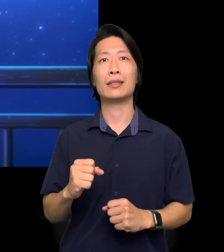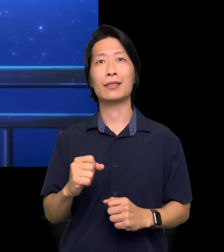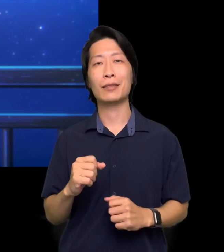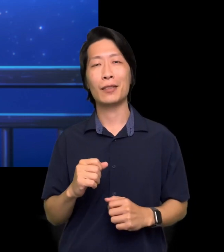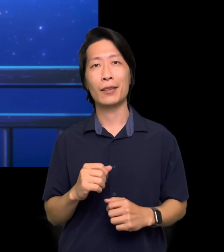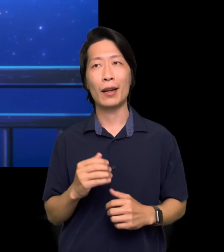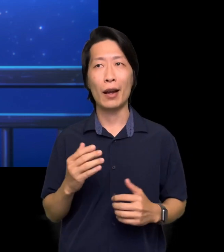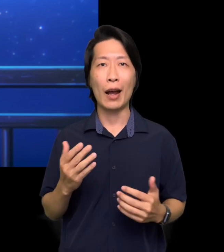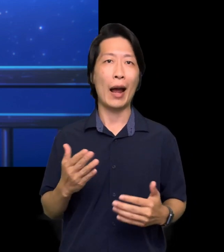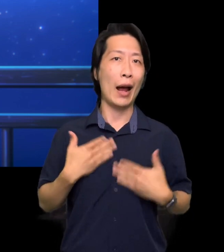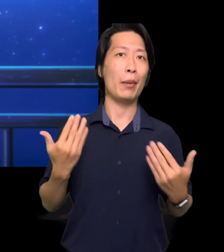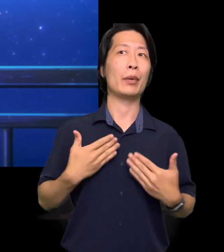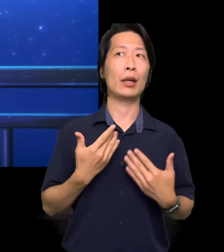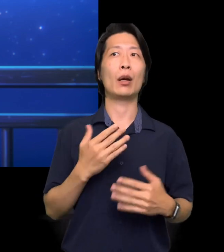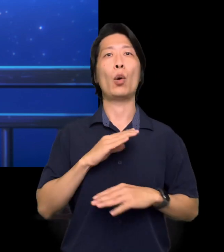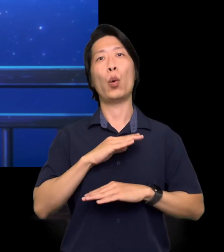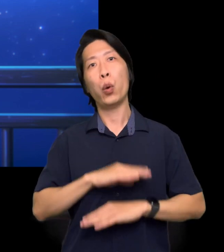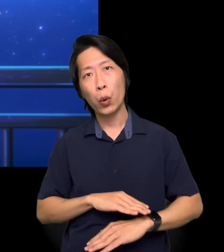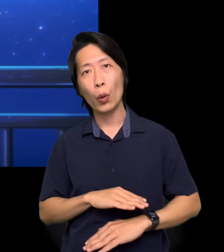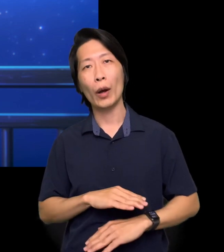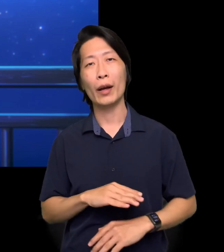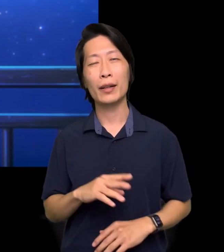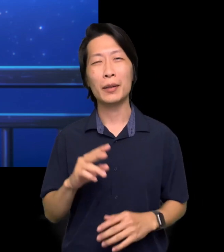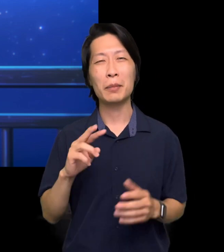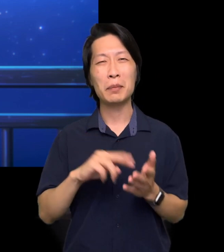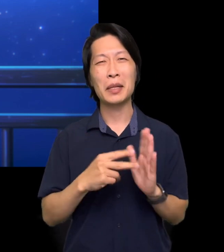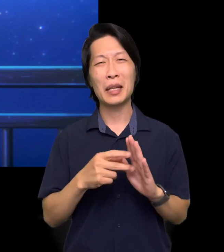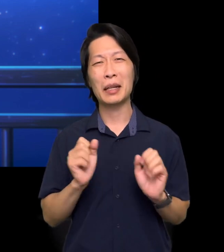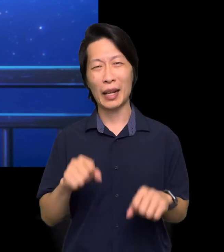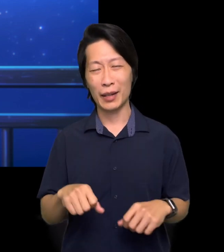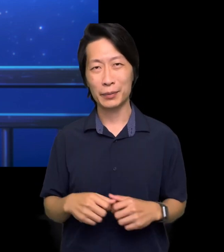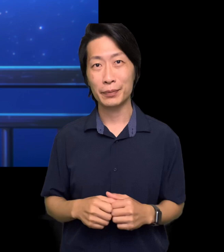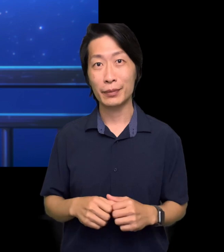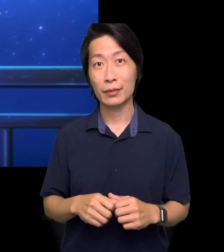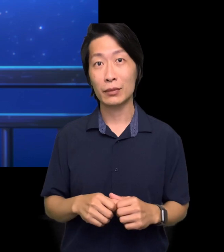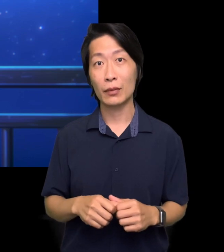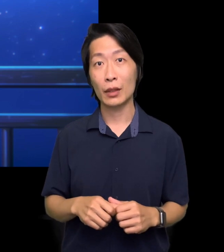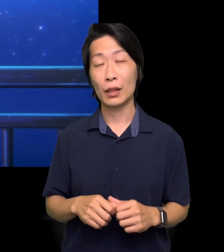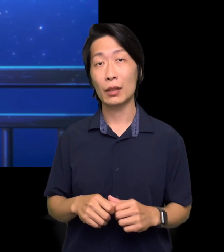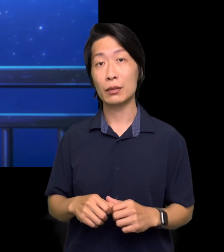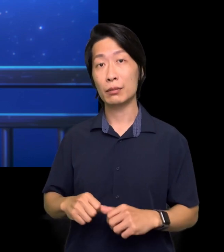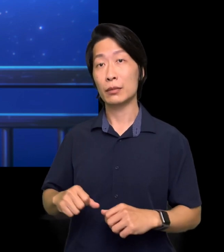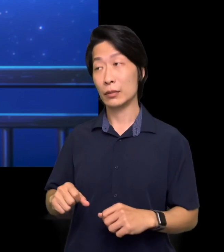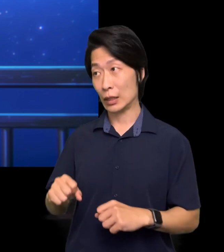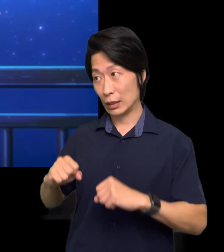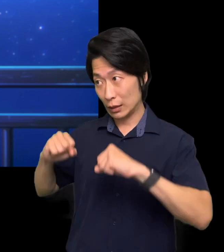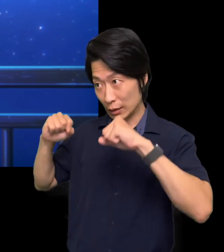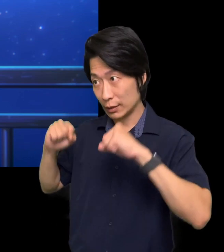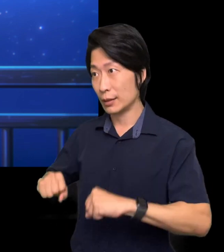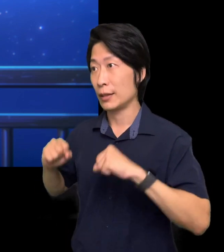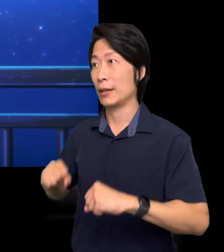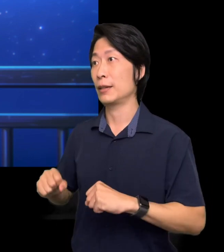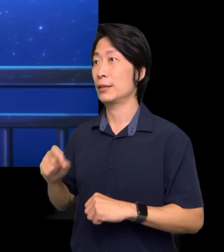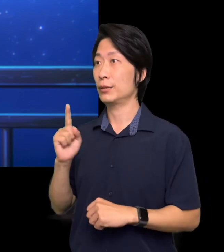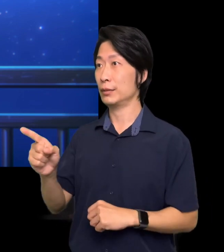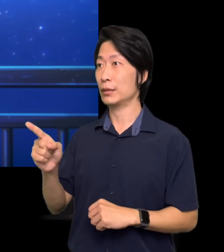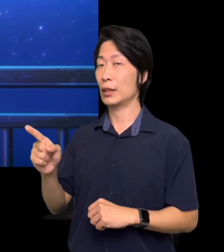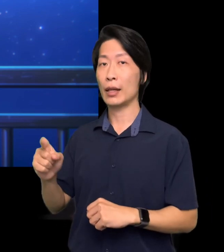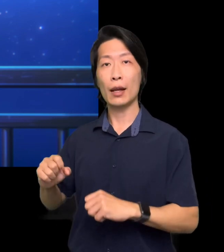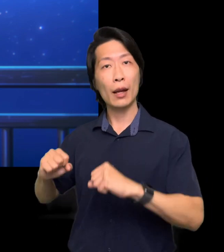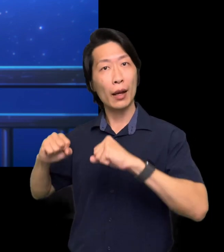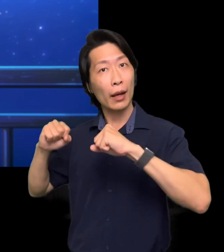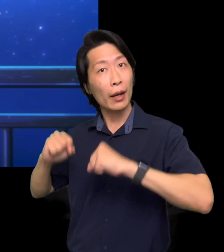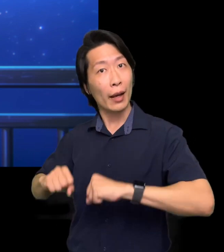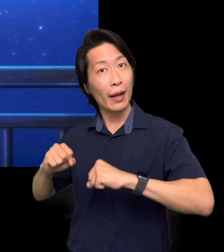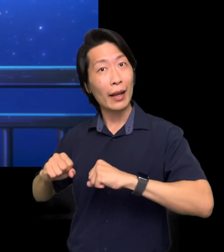or yes, or I'm happy, or happily relieved. So there's kind of different situations